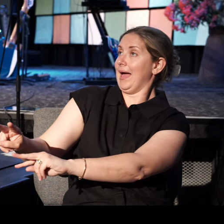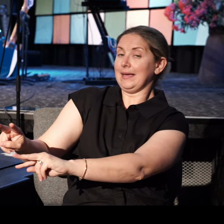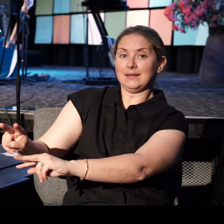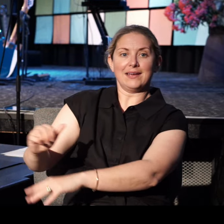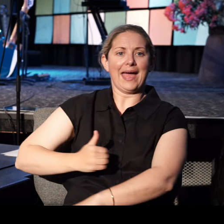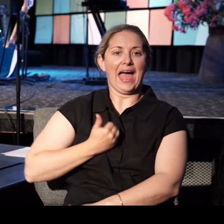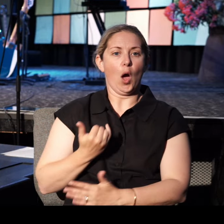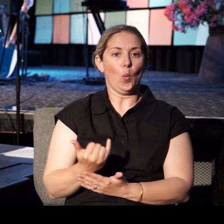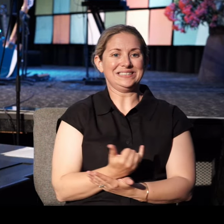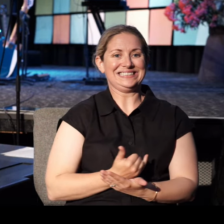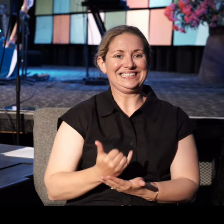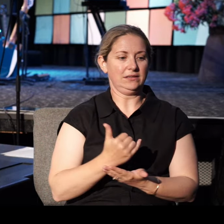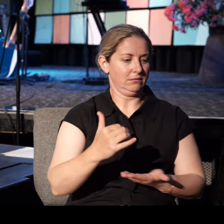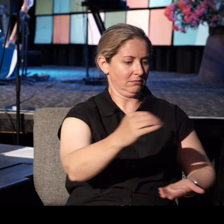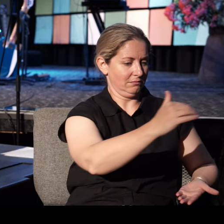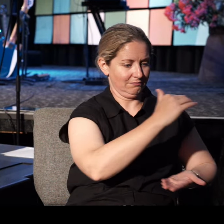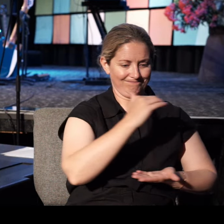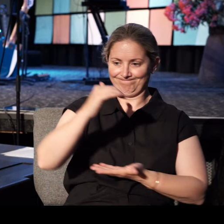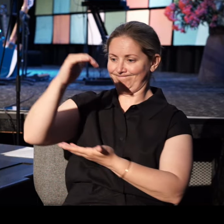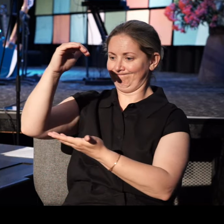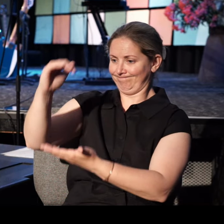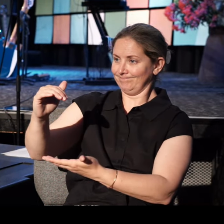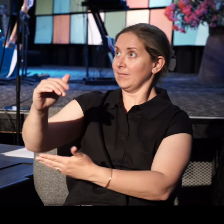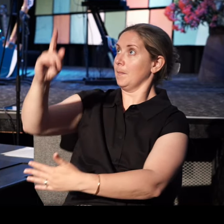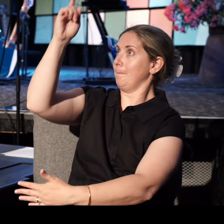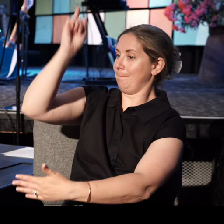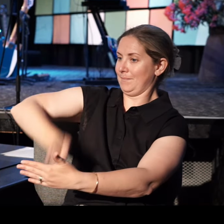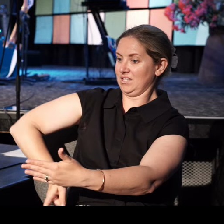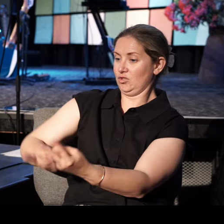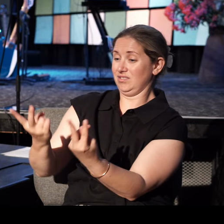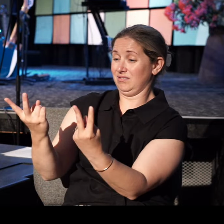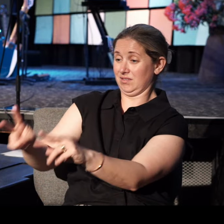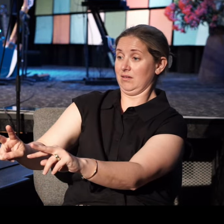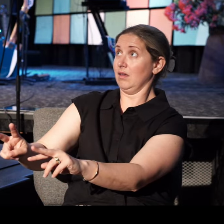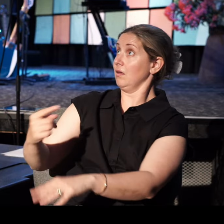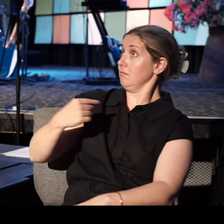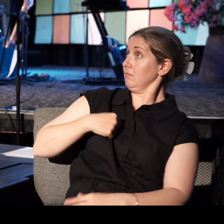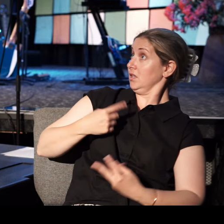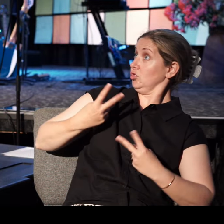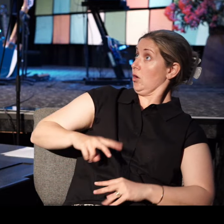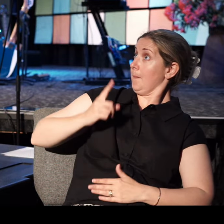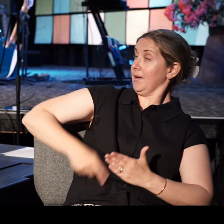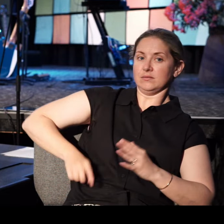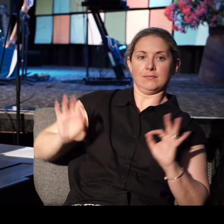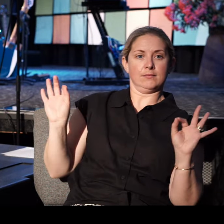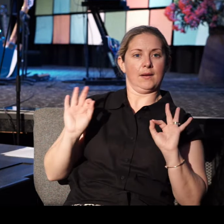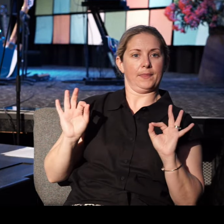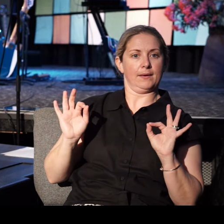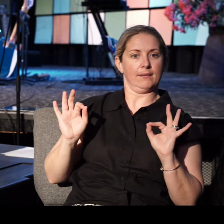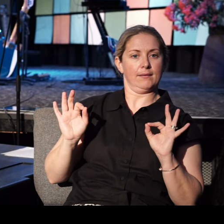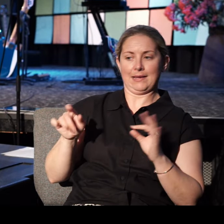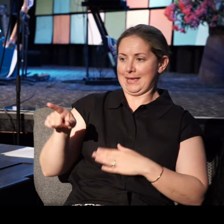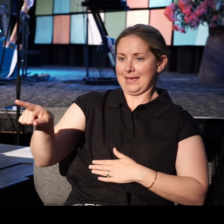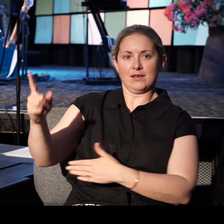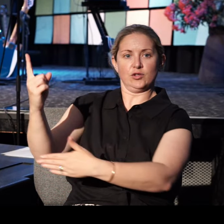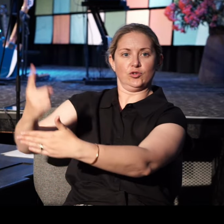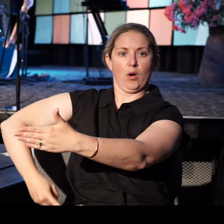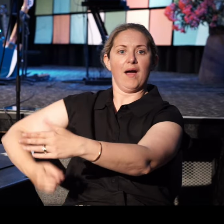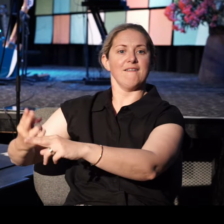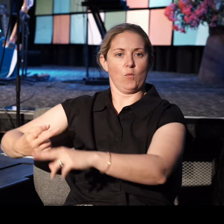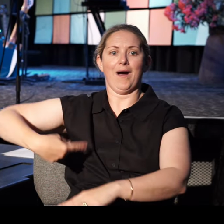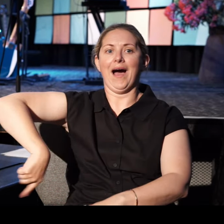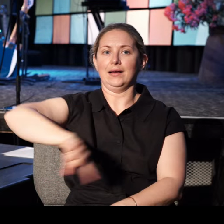that we who look to him might be forgiven for our sin. It's an astonishing thing that means we are now his